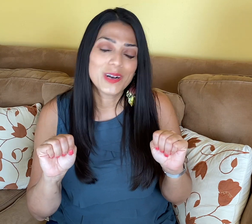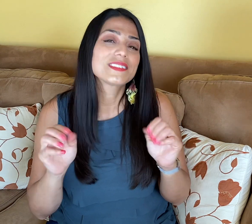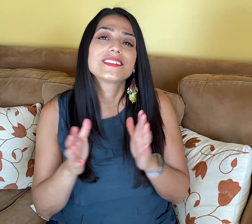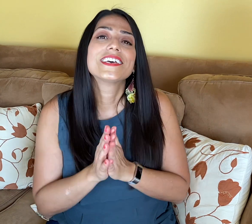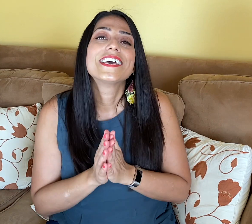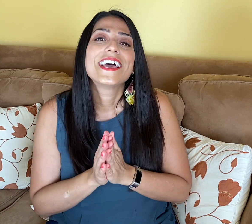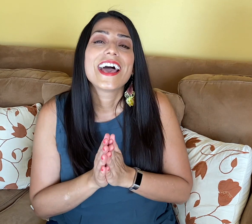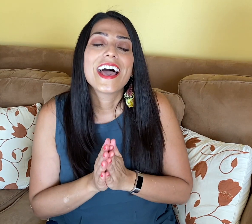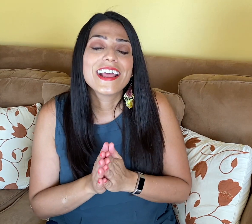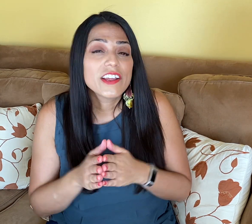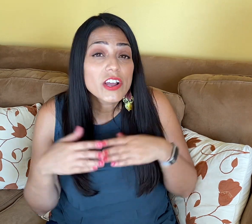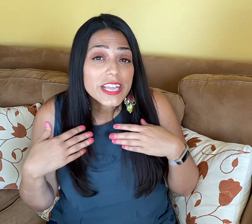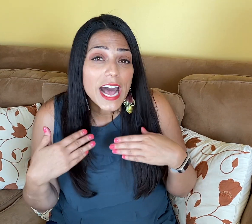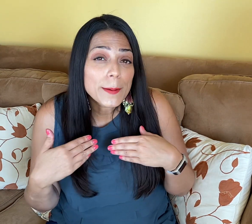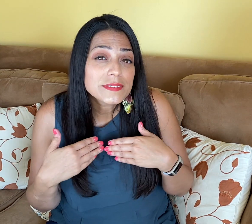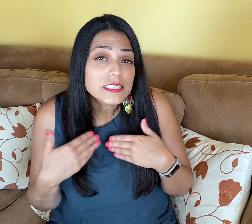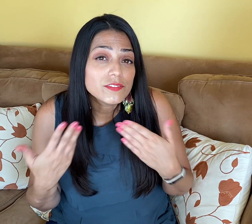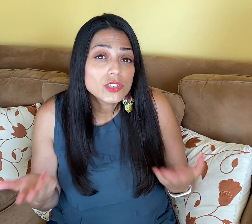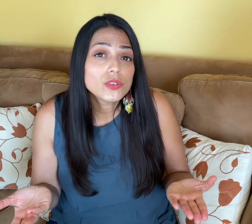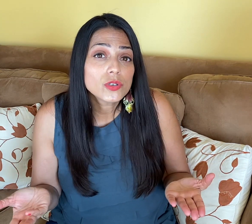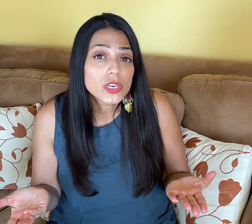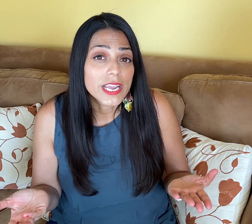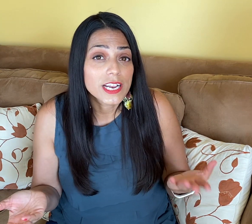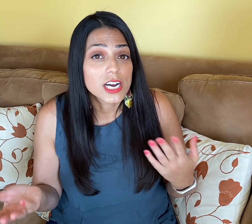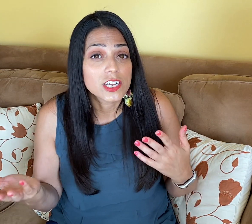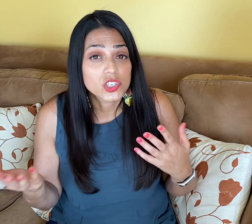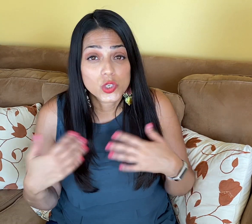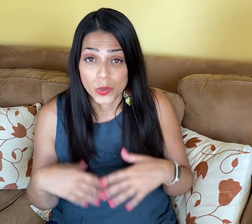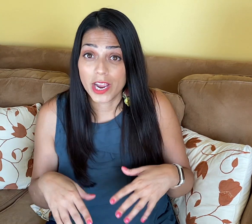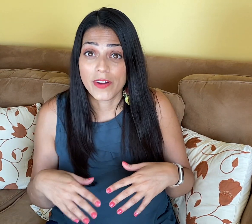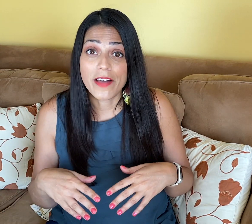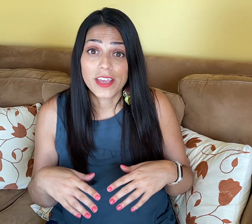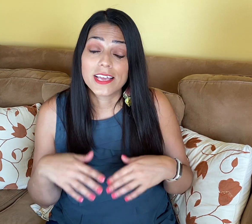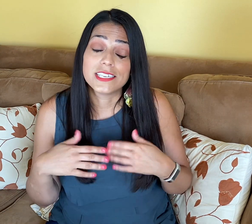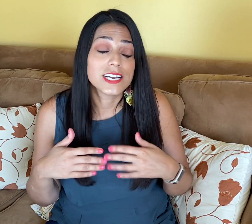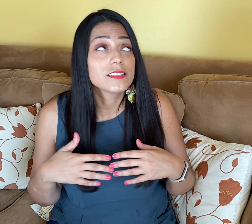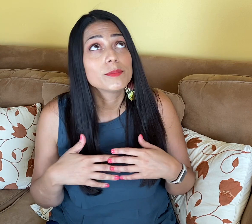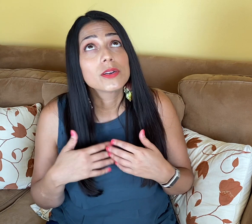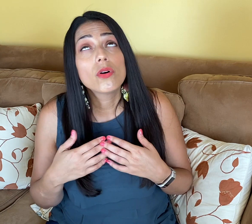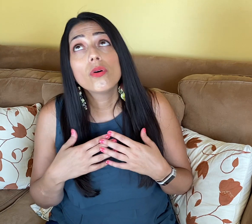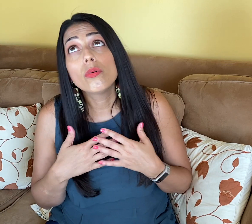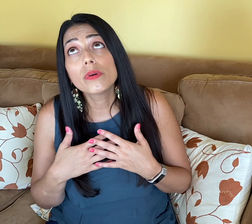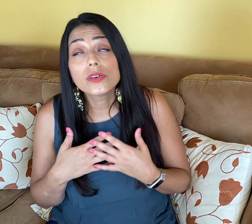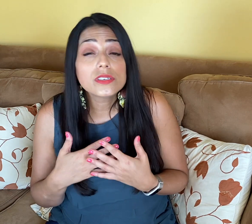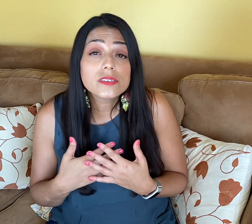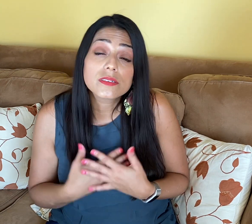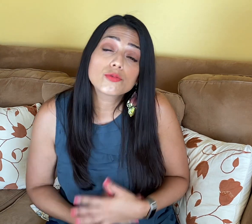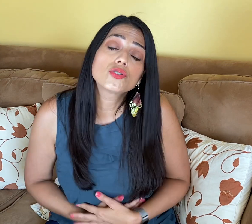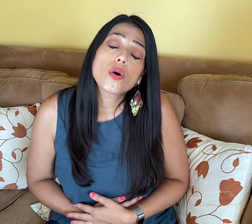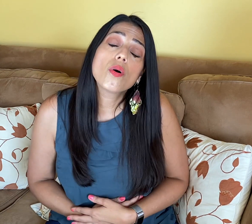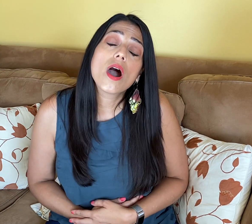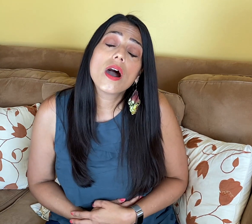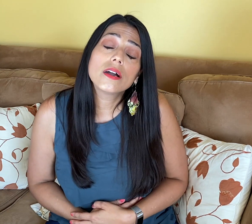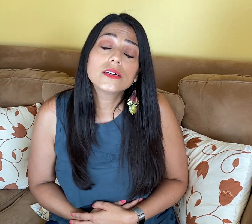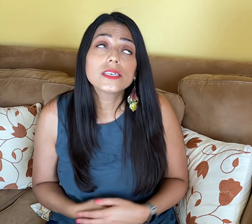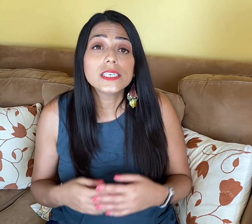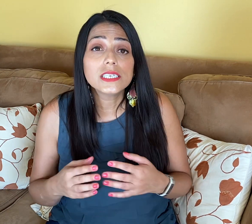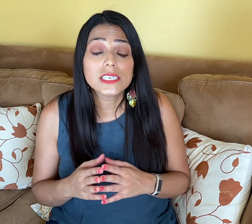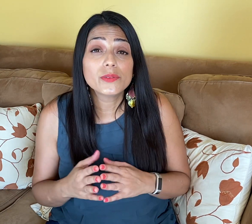meatballs. And it really helps if you create a story around it and tell them, like, oh my goodness, I'm so hungry. Can we